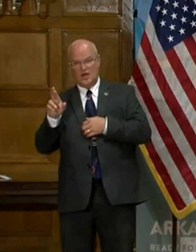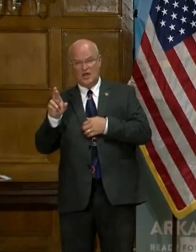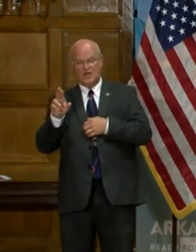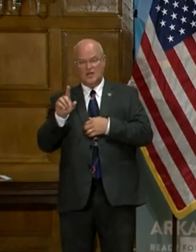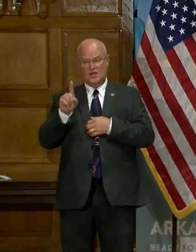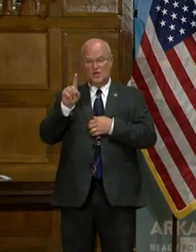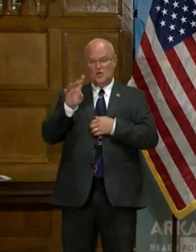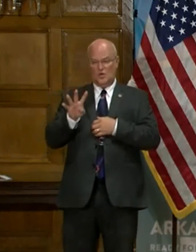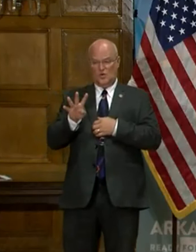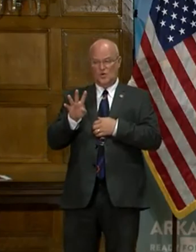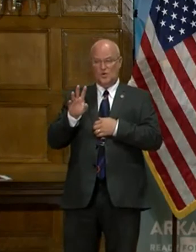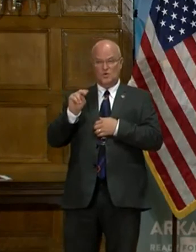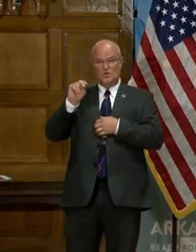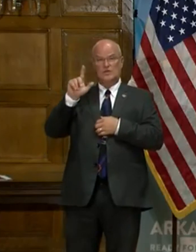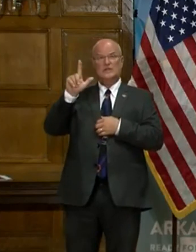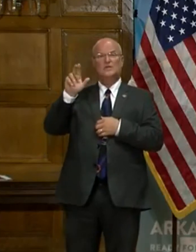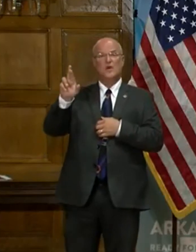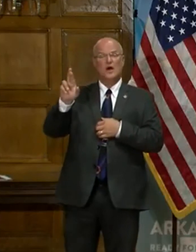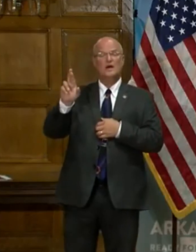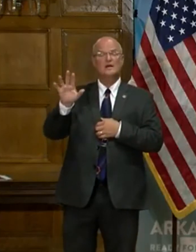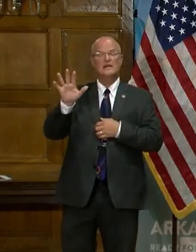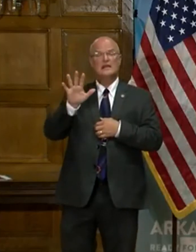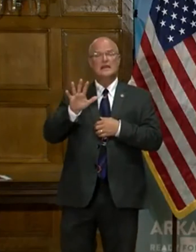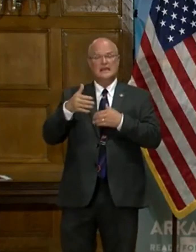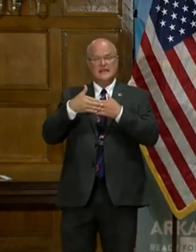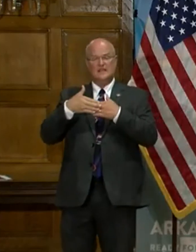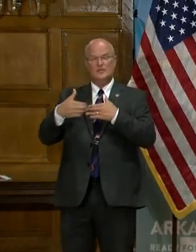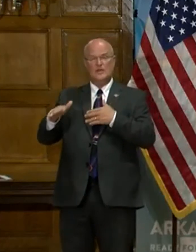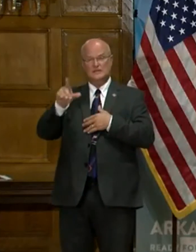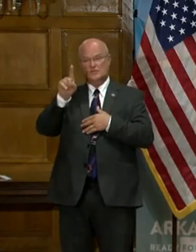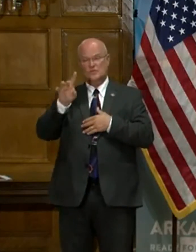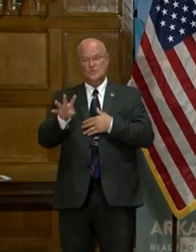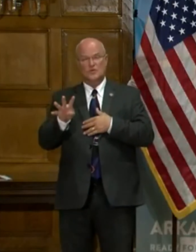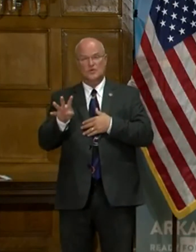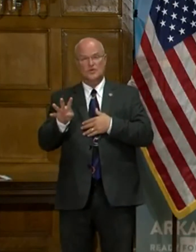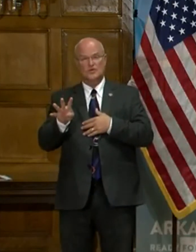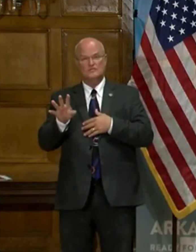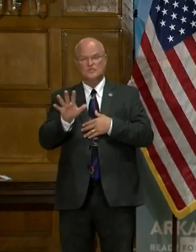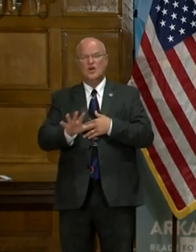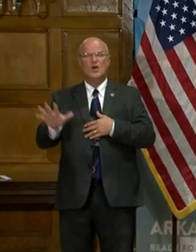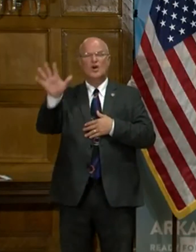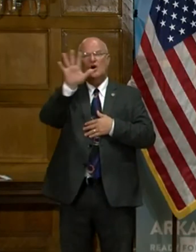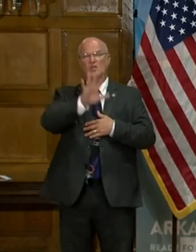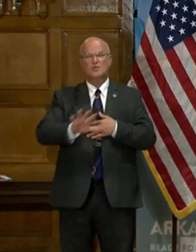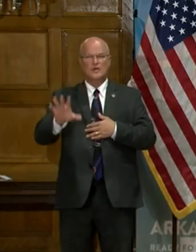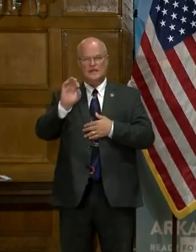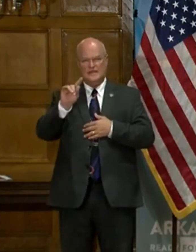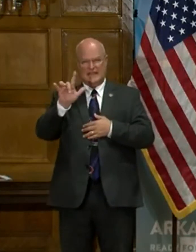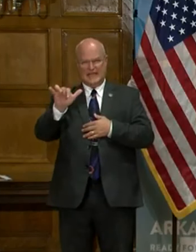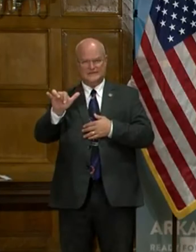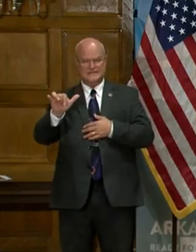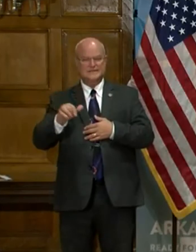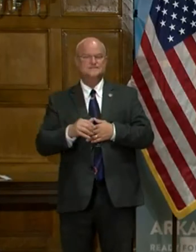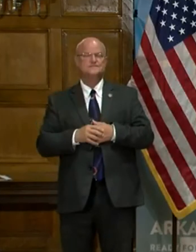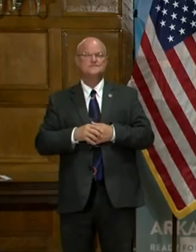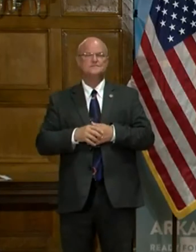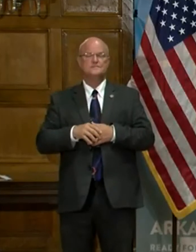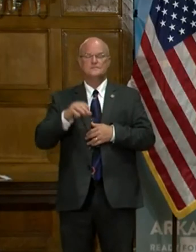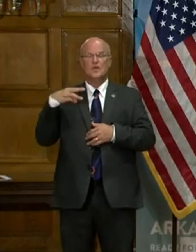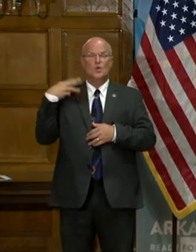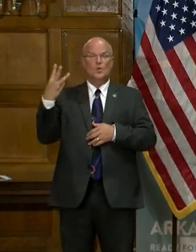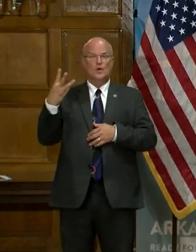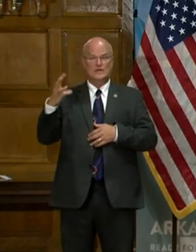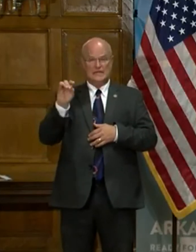a quarter of those are in North Little Rock, and then the remaining ones are throughout the county.